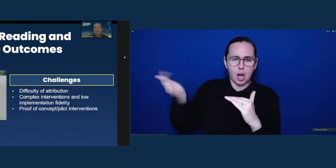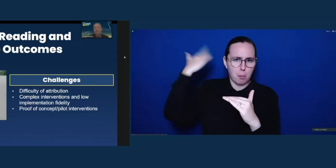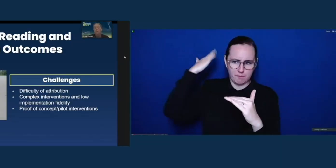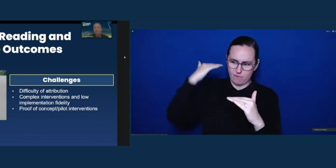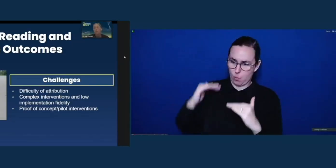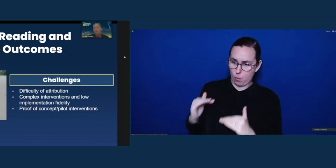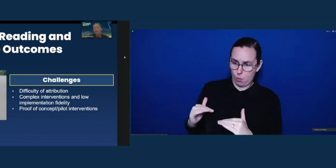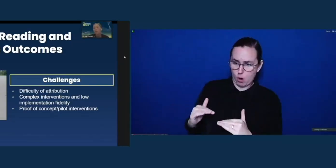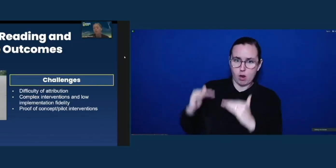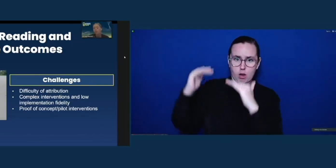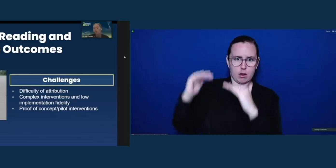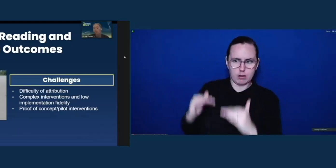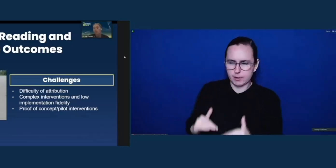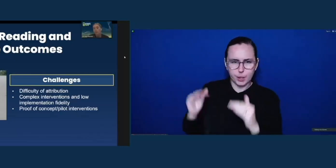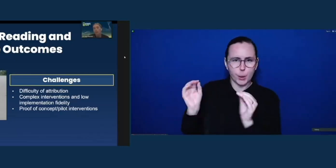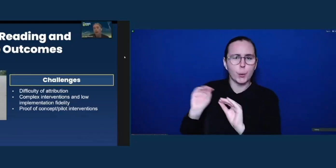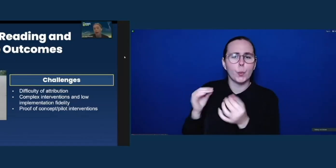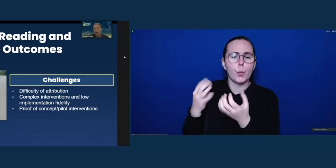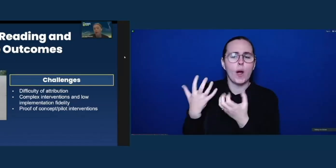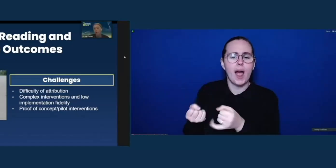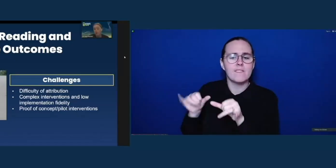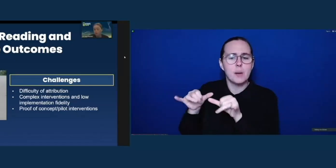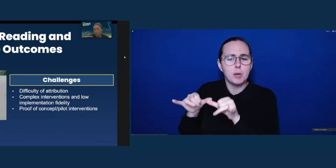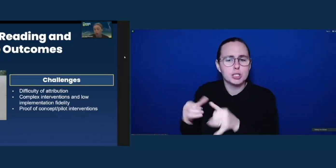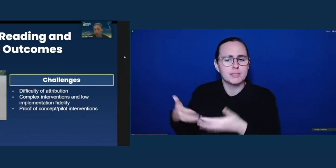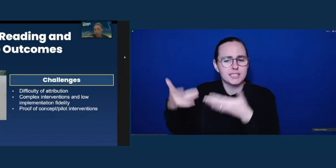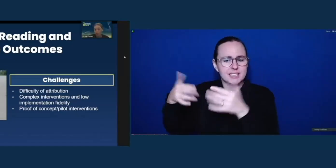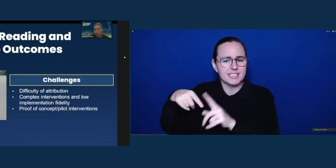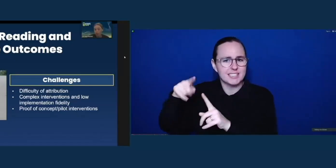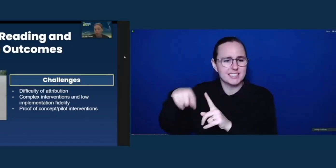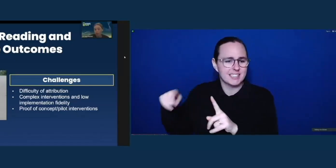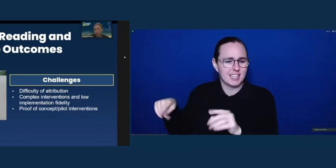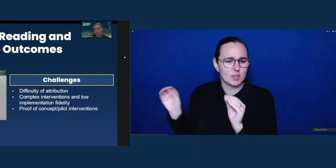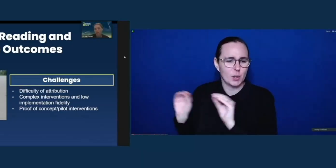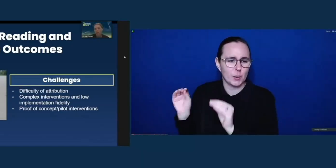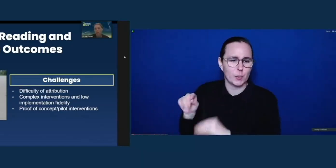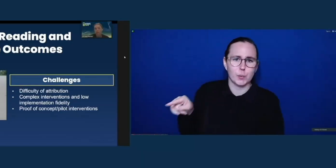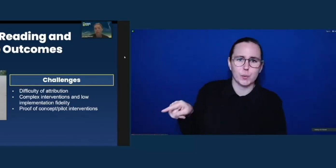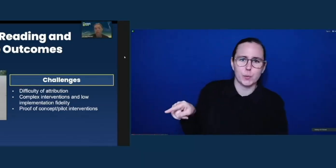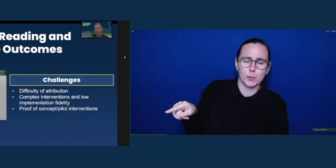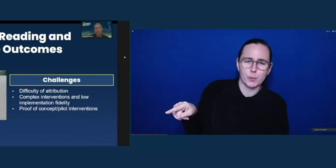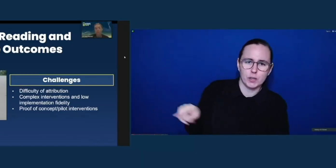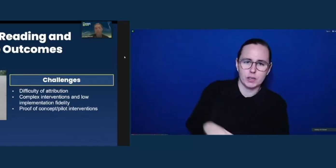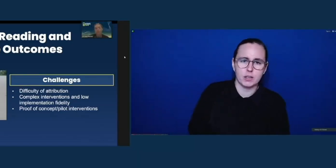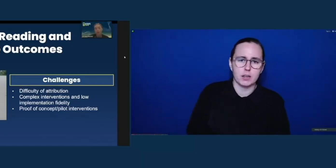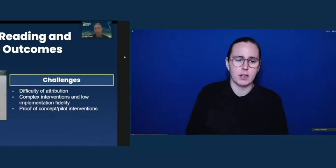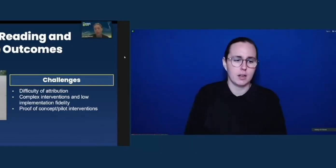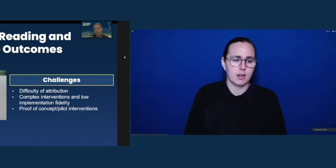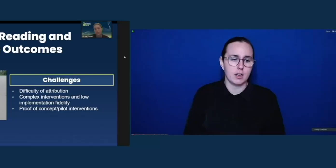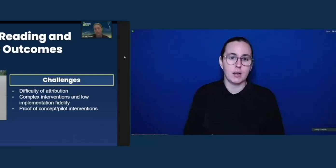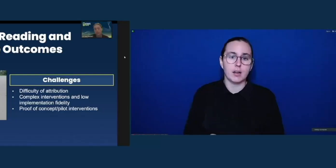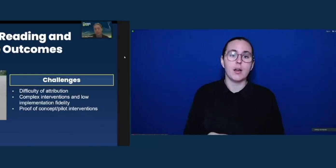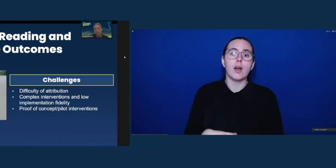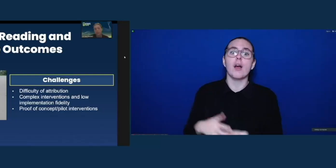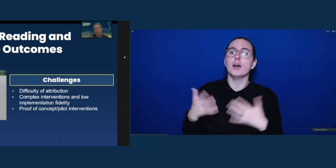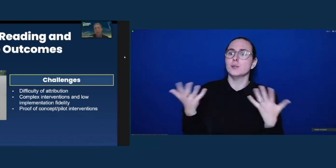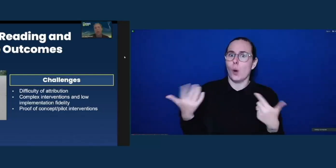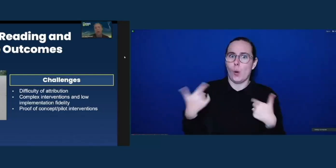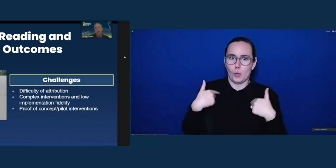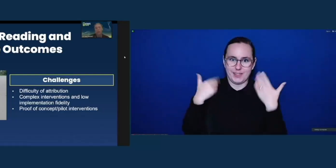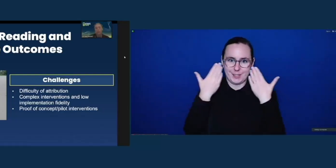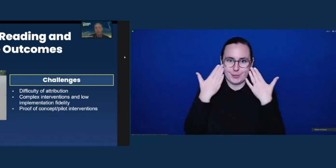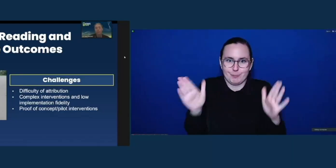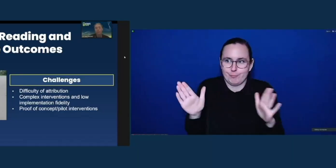measurements. So we really did have some challenges in being able to attribute specific components of the intervention